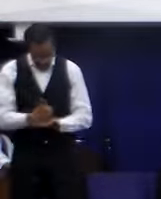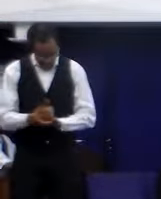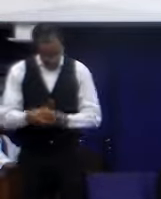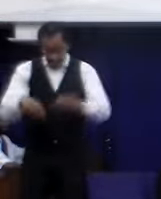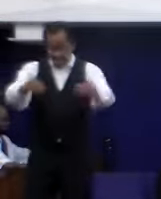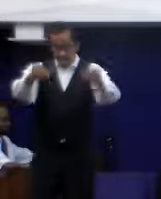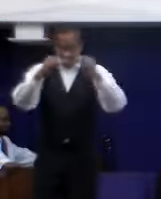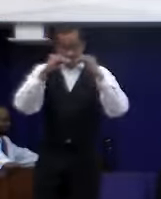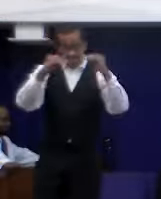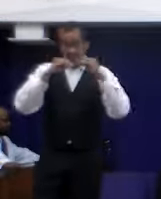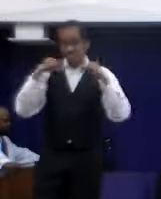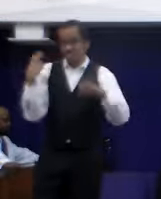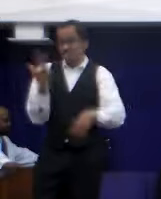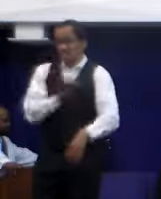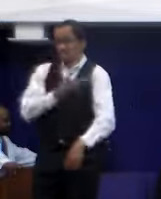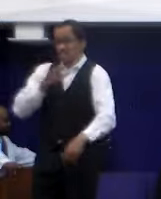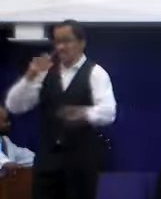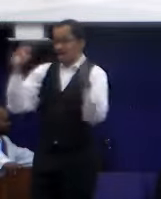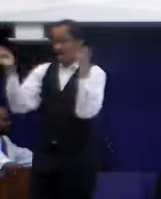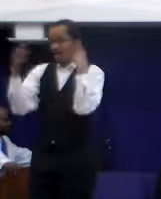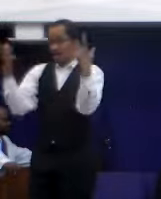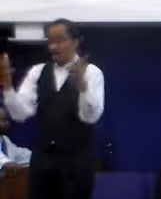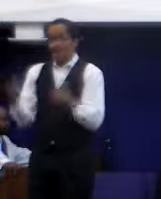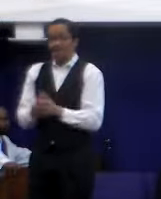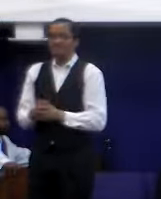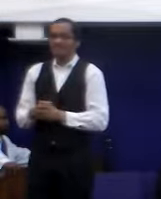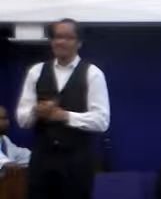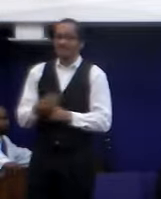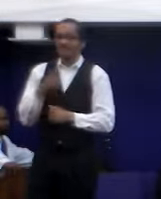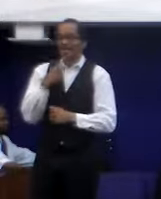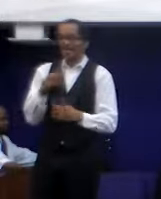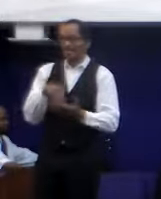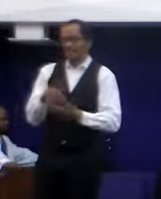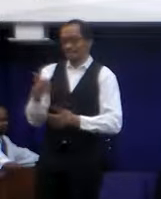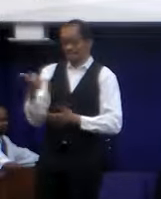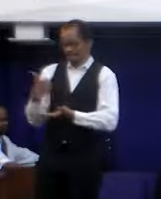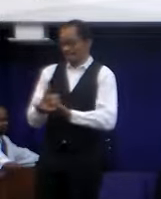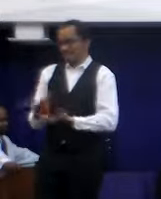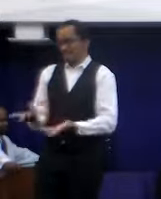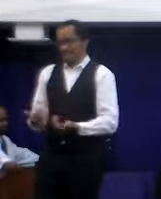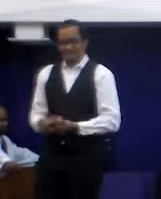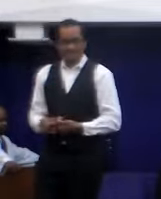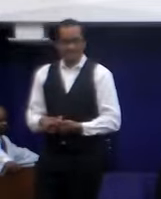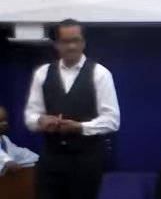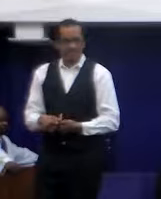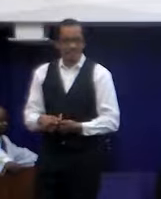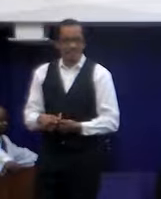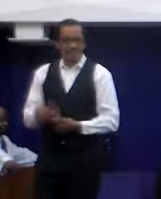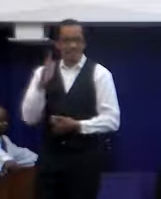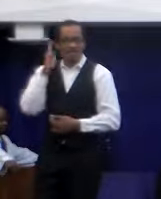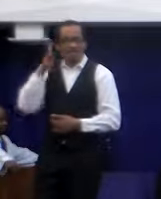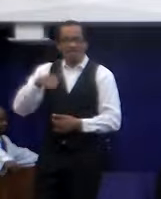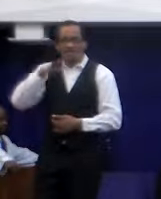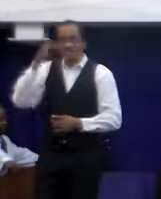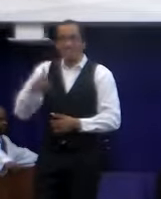us. Hallelujah. Yeah. Come out with a message that one day. Amen. And we should never do it